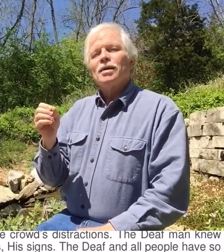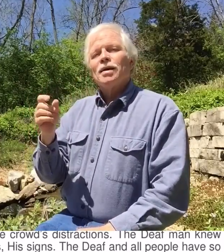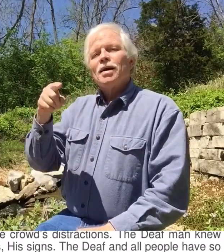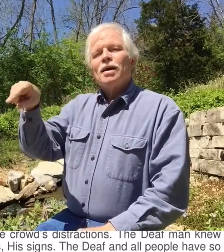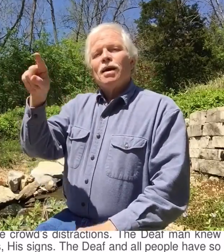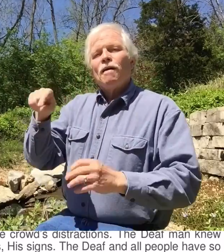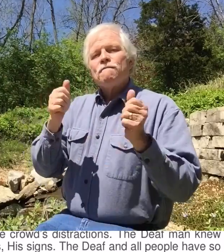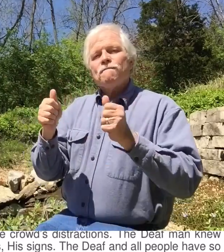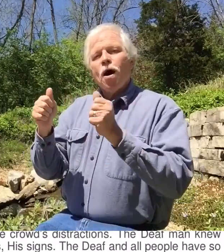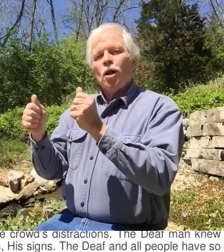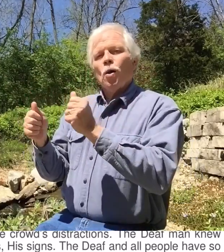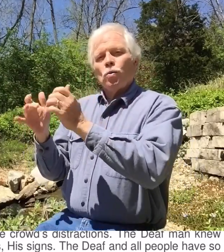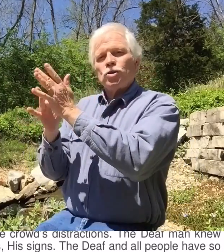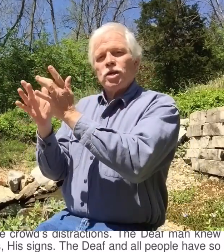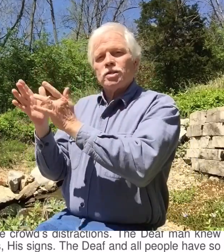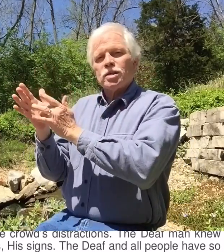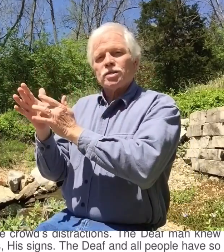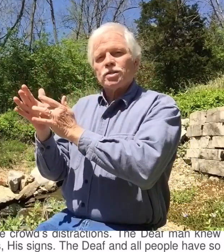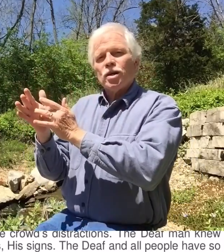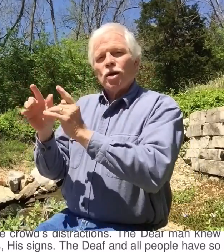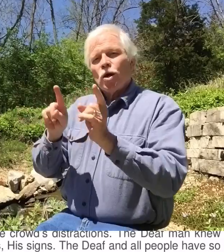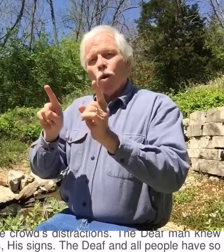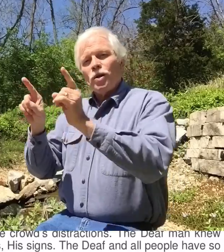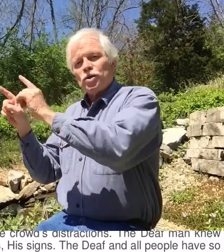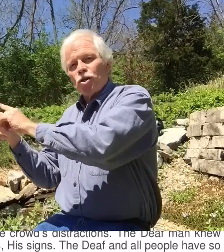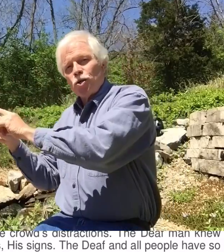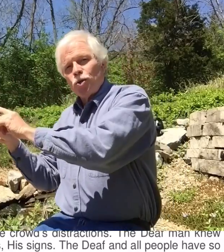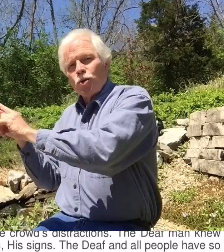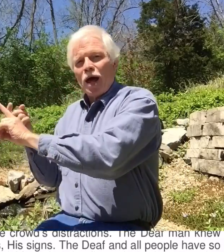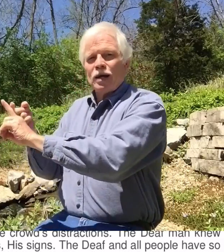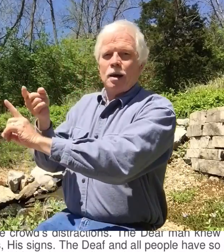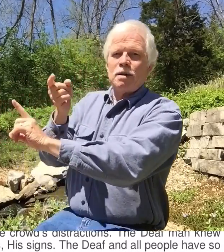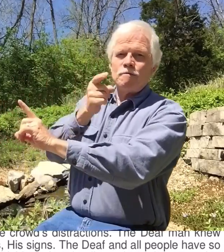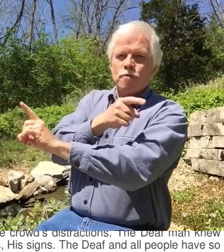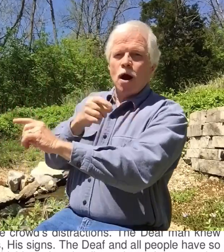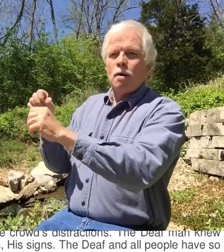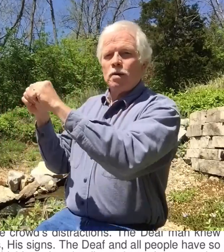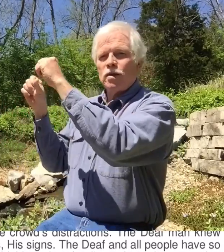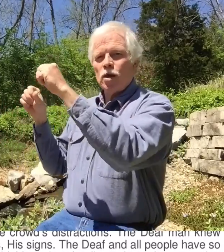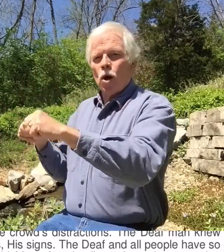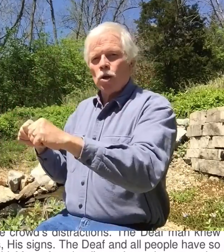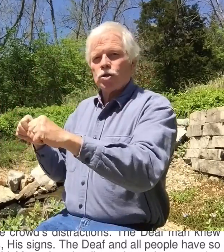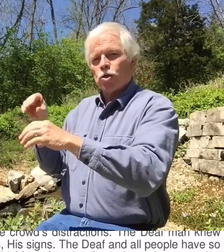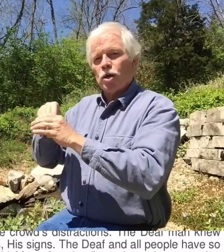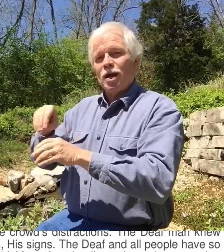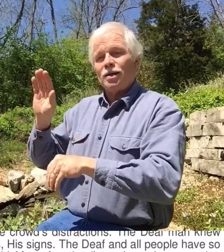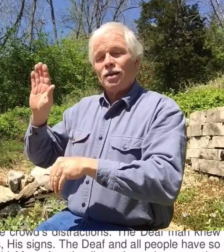follow Jesus going to and coming from the altar in